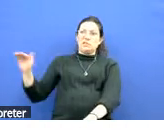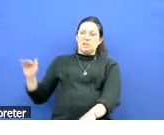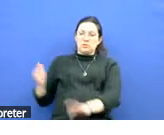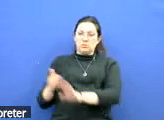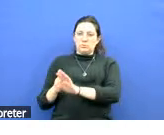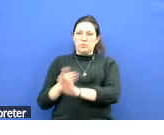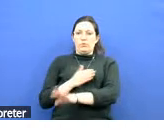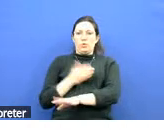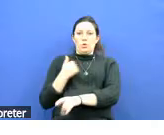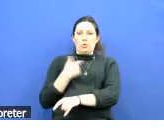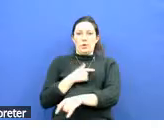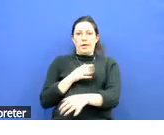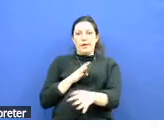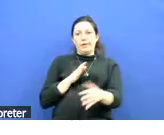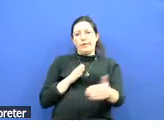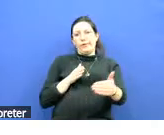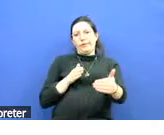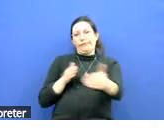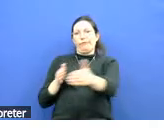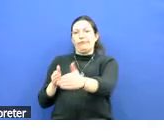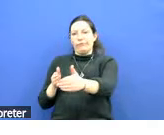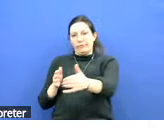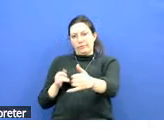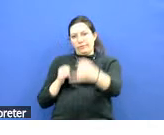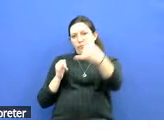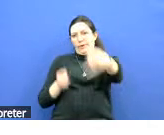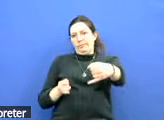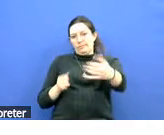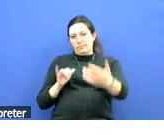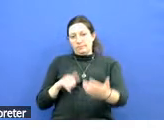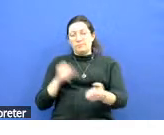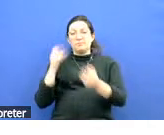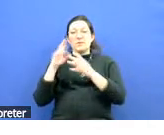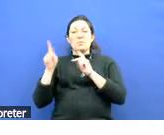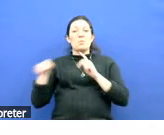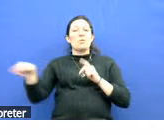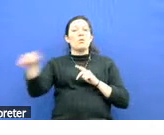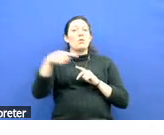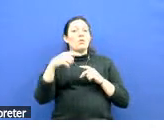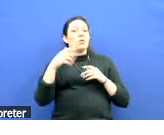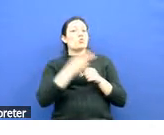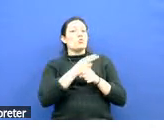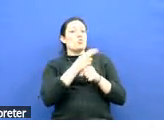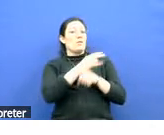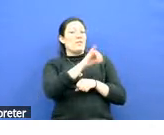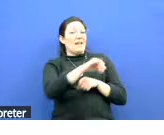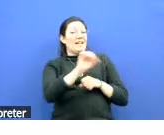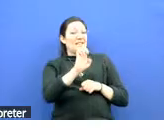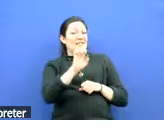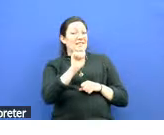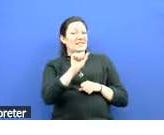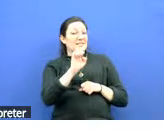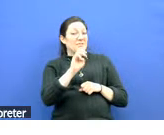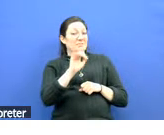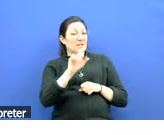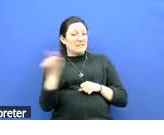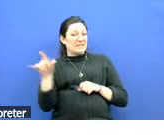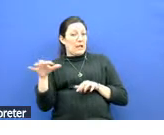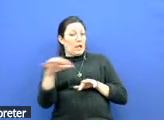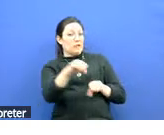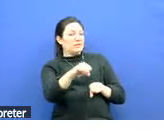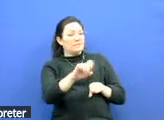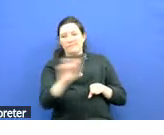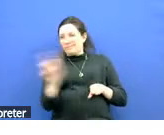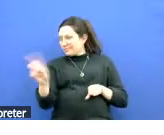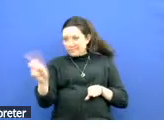call encroachments in Right. those easements. I'll point out that a lot of them are already within the existing easement. We're still trying to gracefully work with those people,